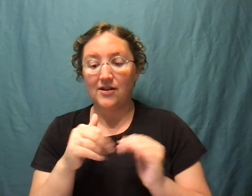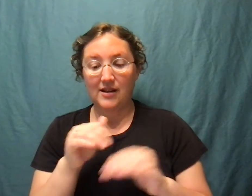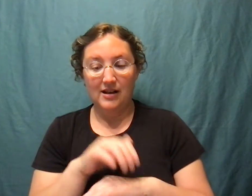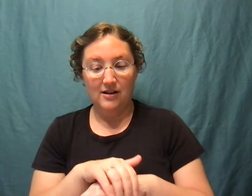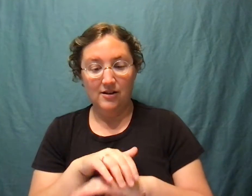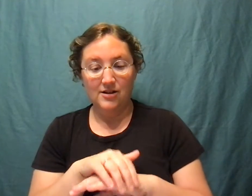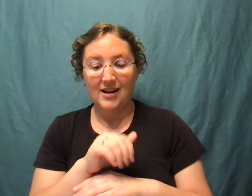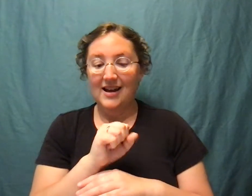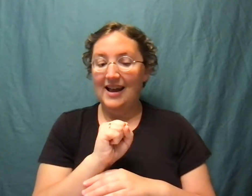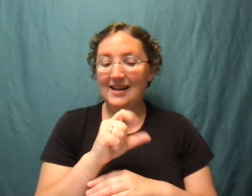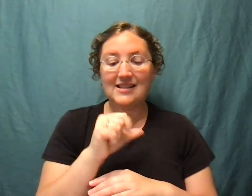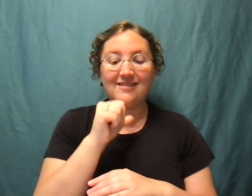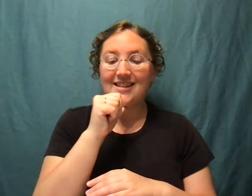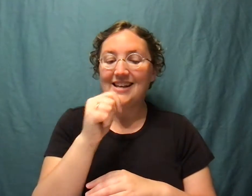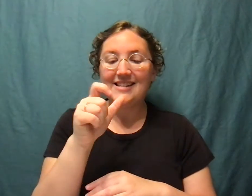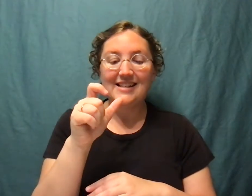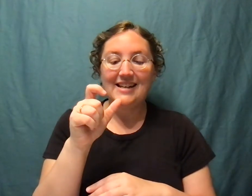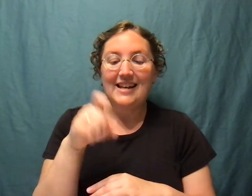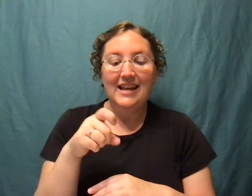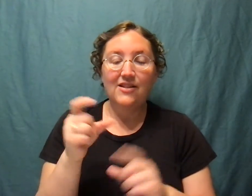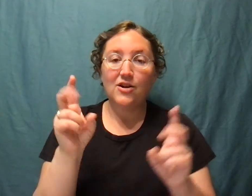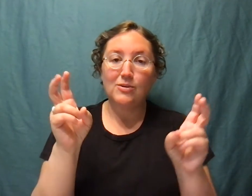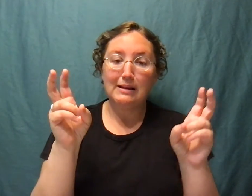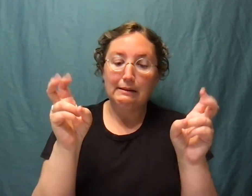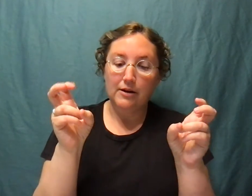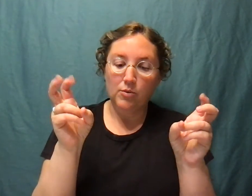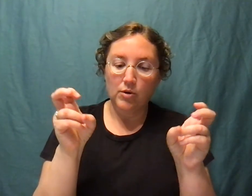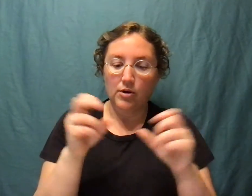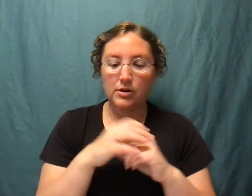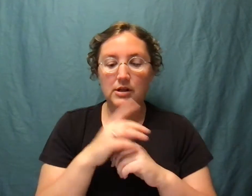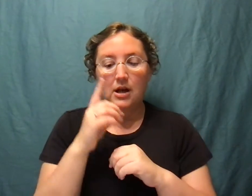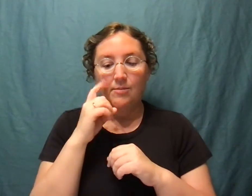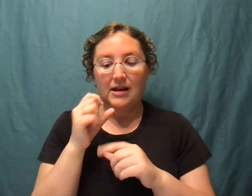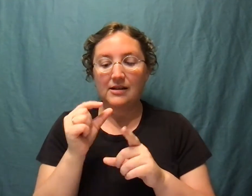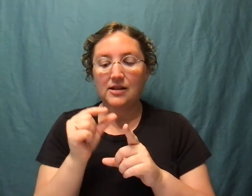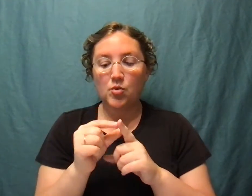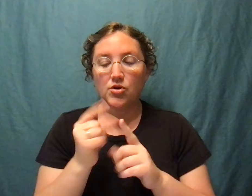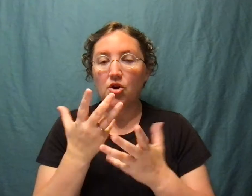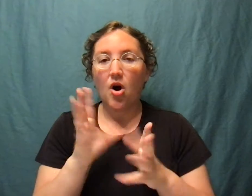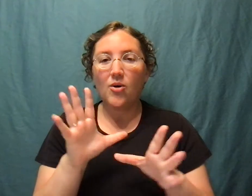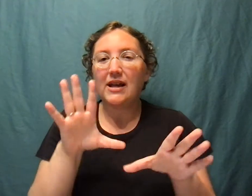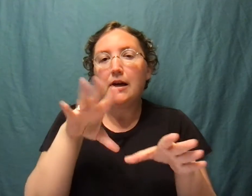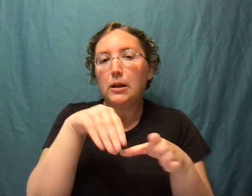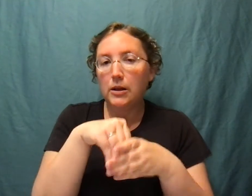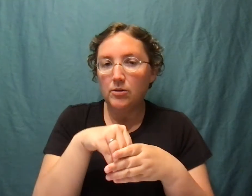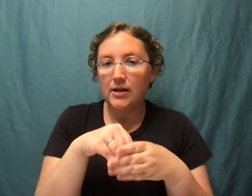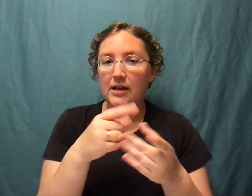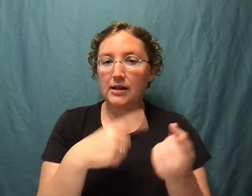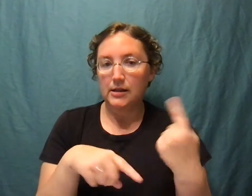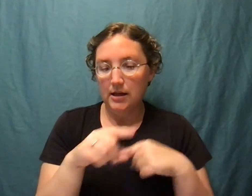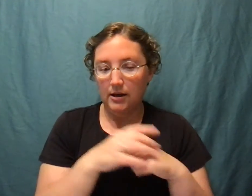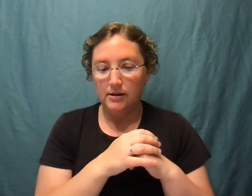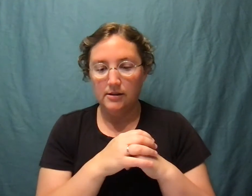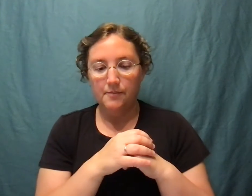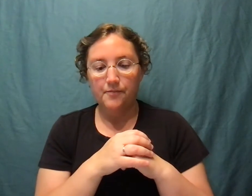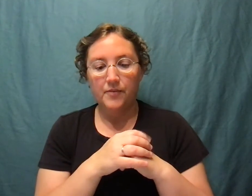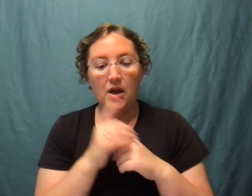than English. ASL doesn't need those little words because these words are already included in the signs.